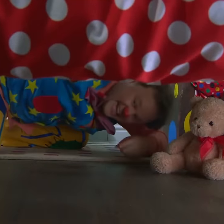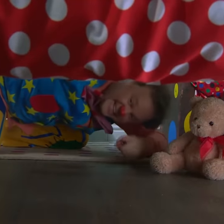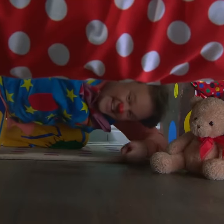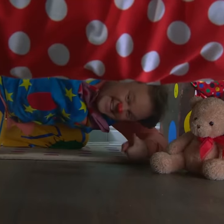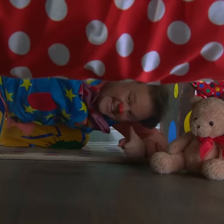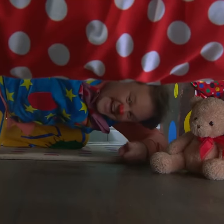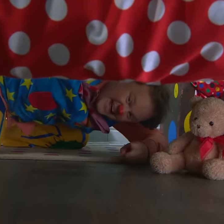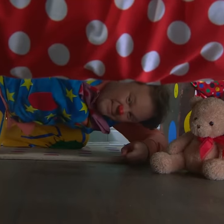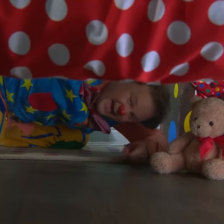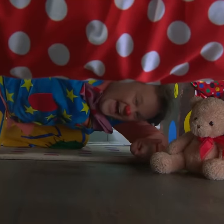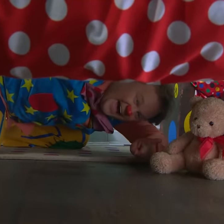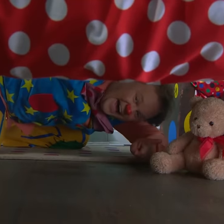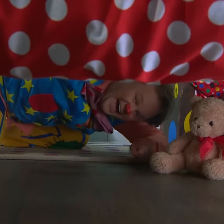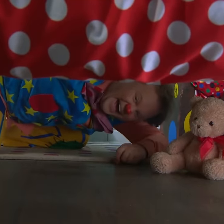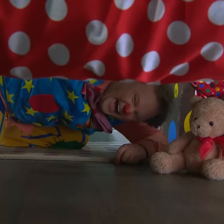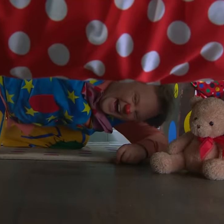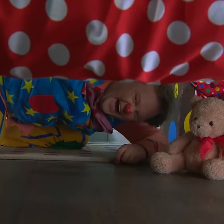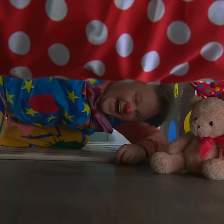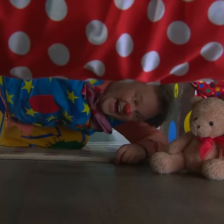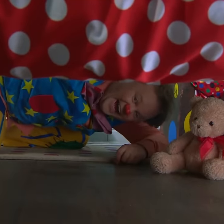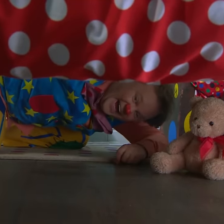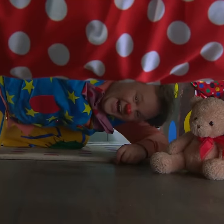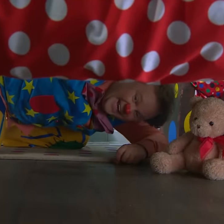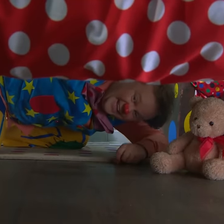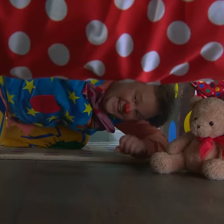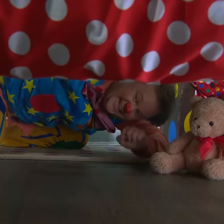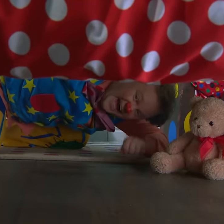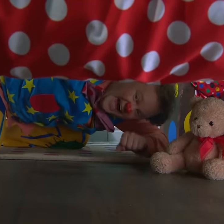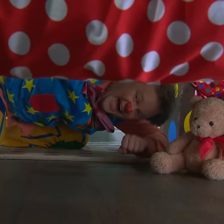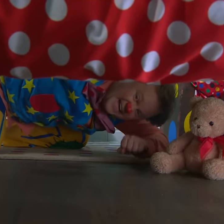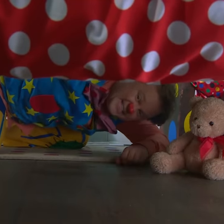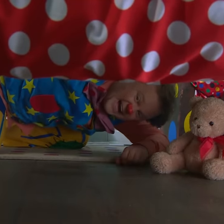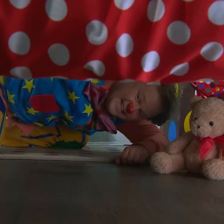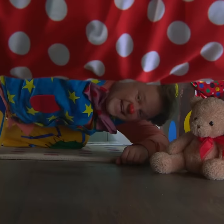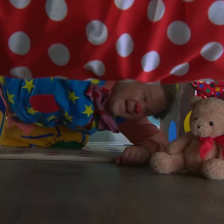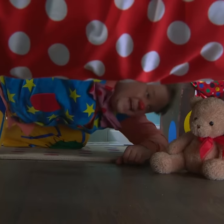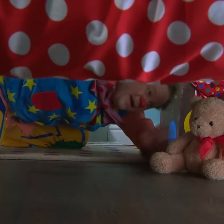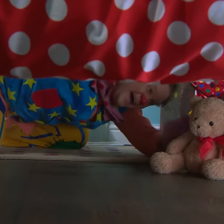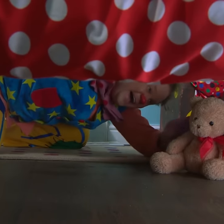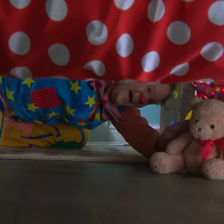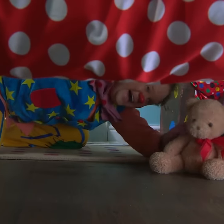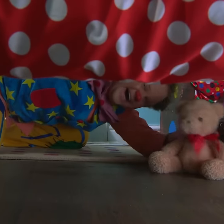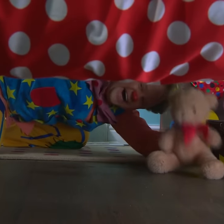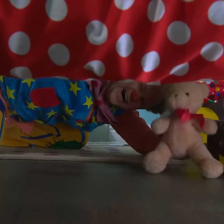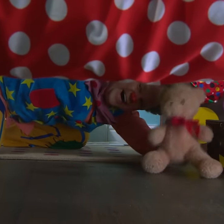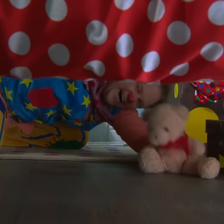It's a teddy bear! A teddy bear? Yes, a teddy bear!